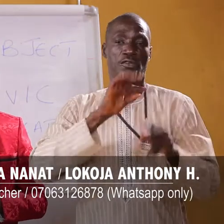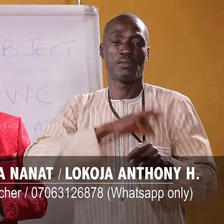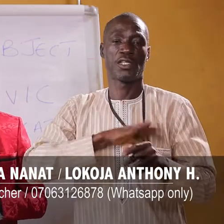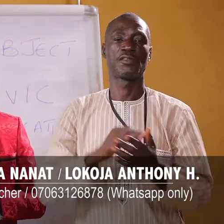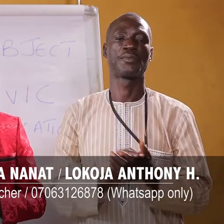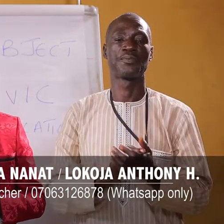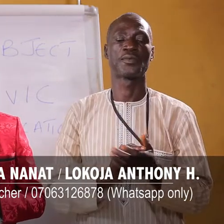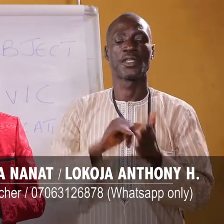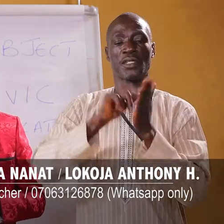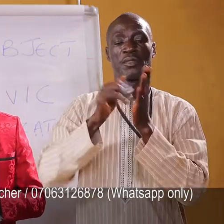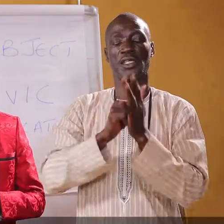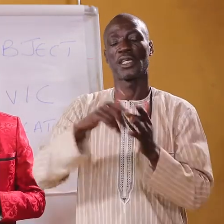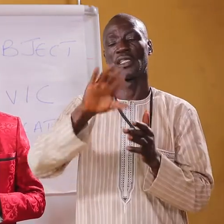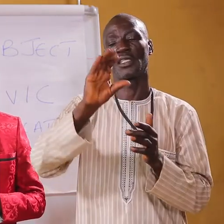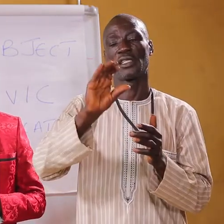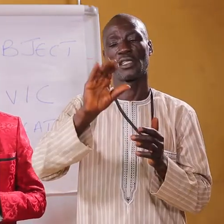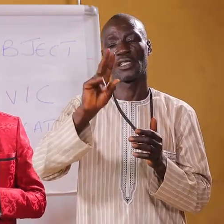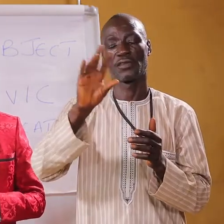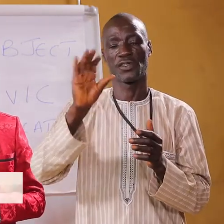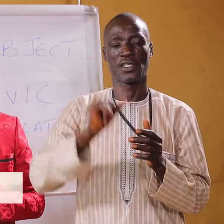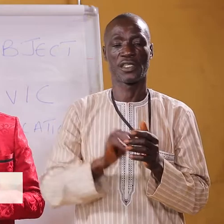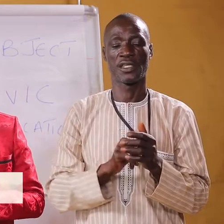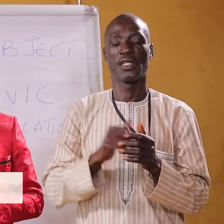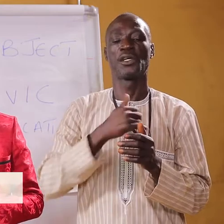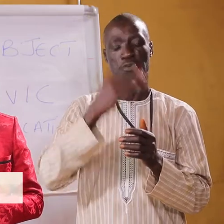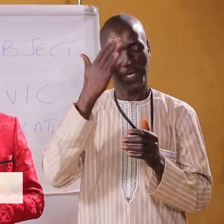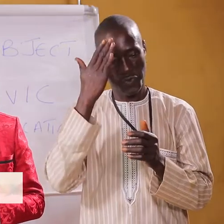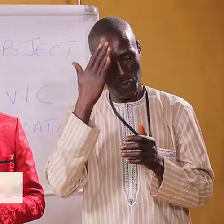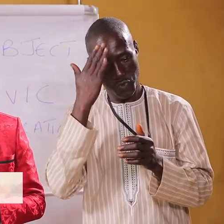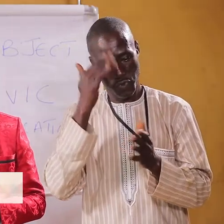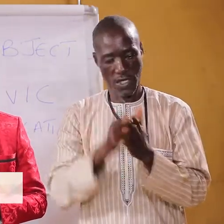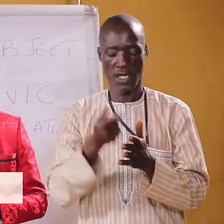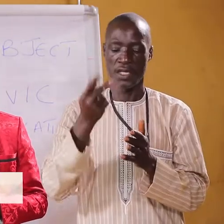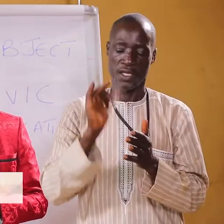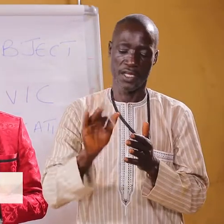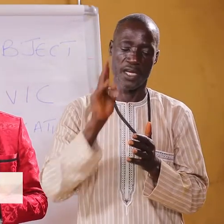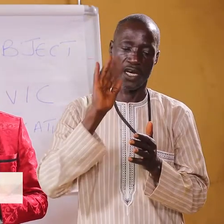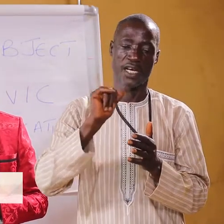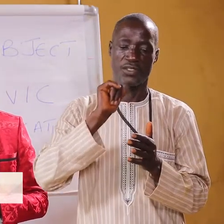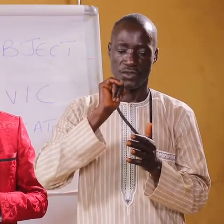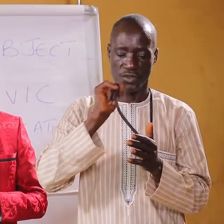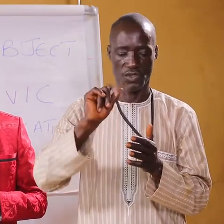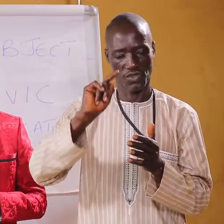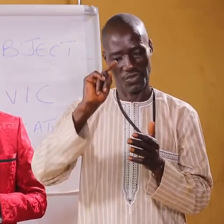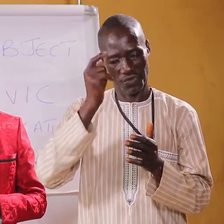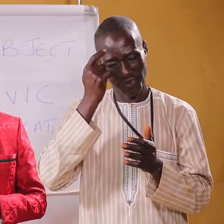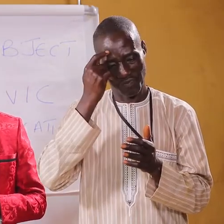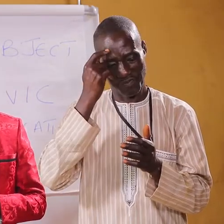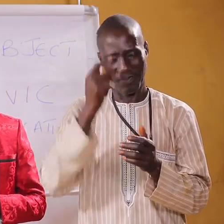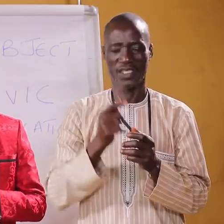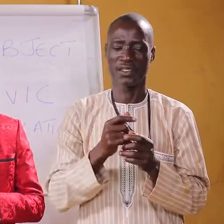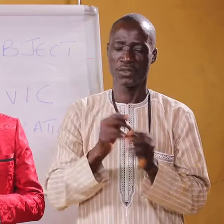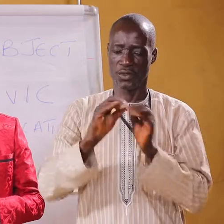society organizations, they are not governmental organizations like I earlier said, but like I said, they intend